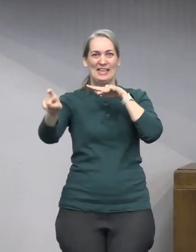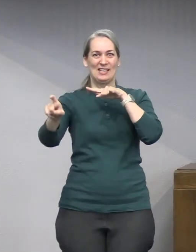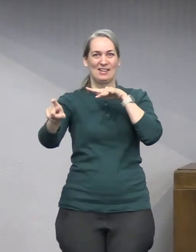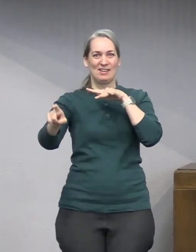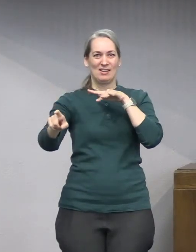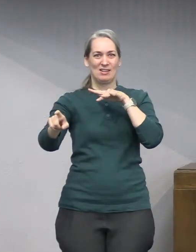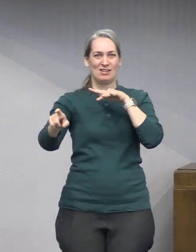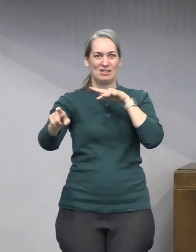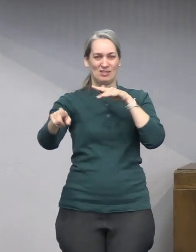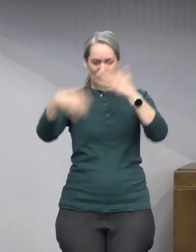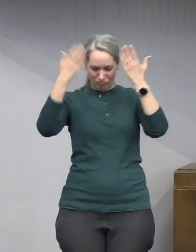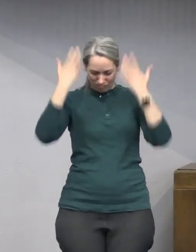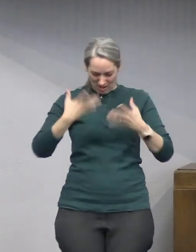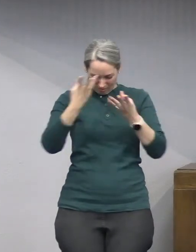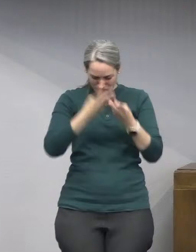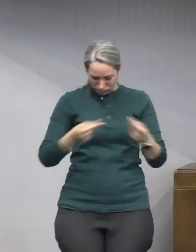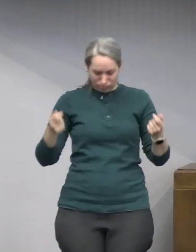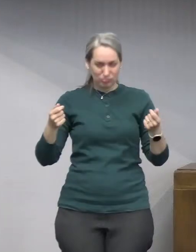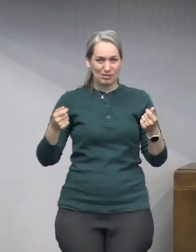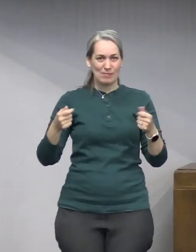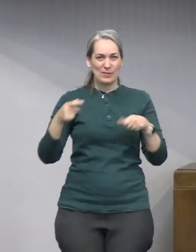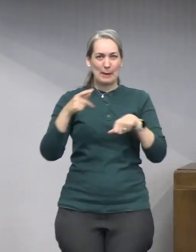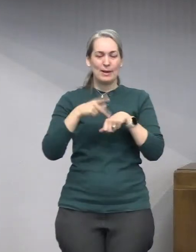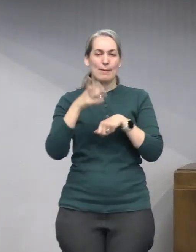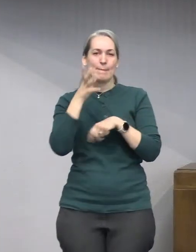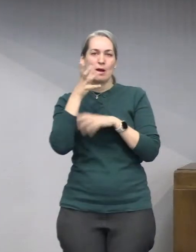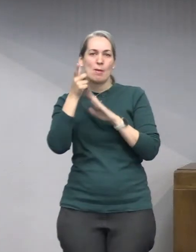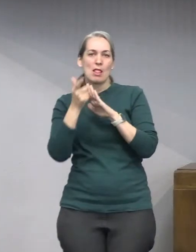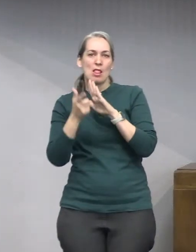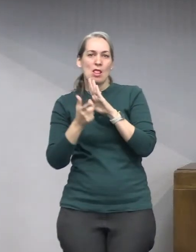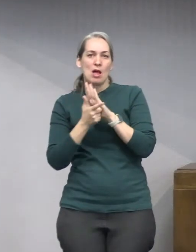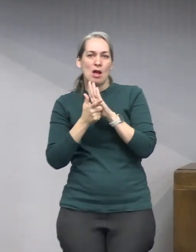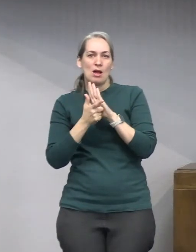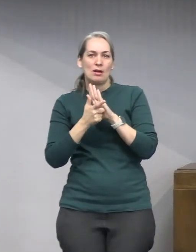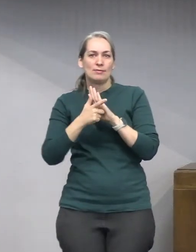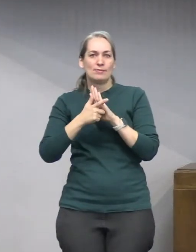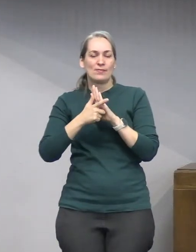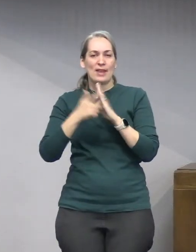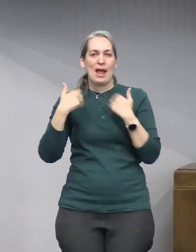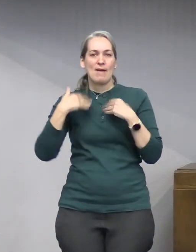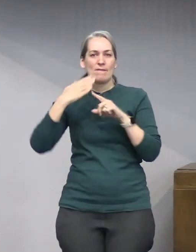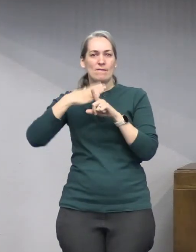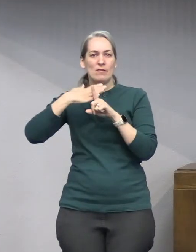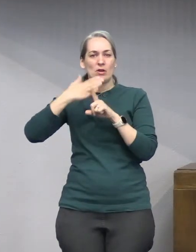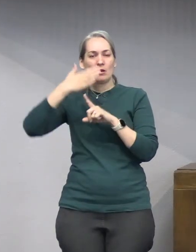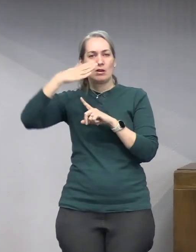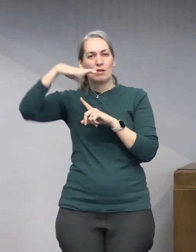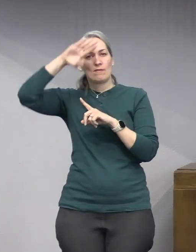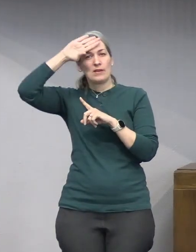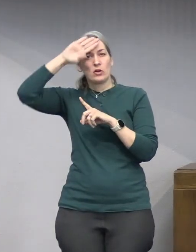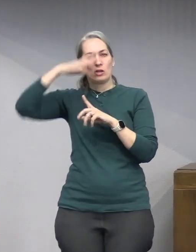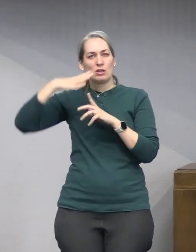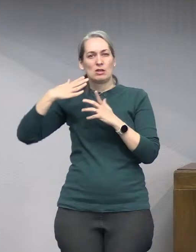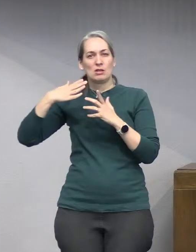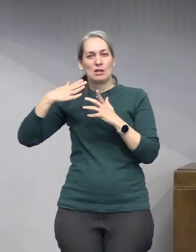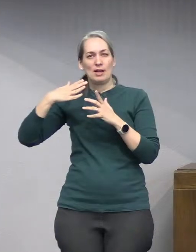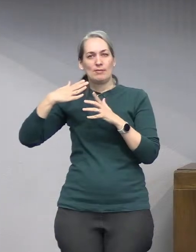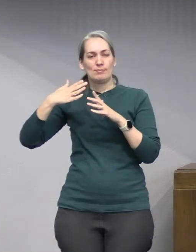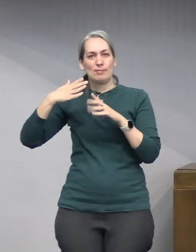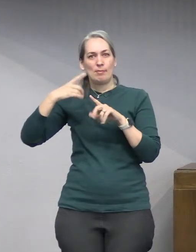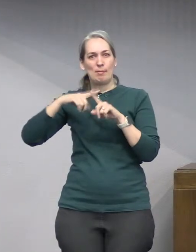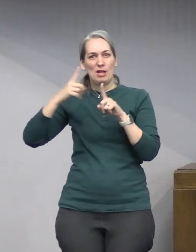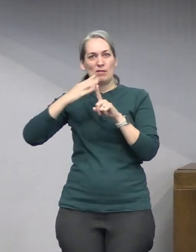powerful way. Peter's mother-in-law had a fever and it left. It took off. The man possessed by an